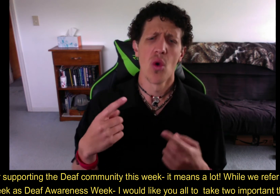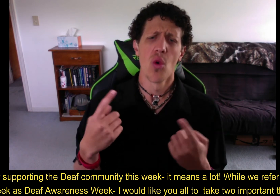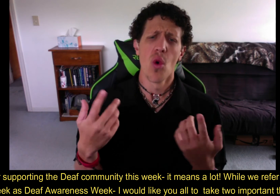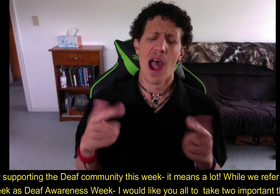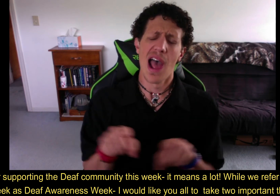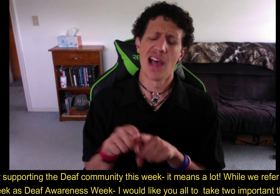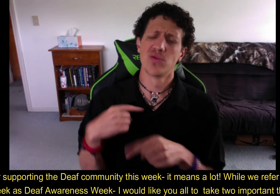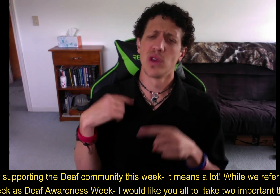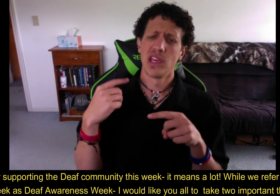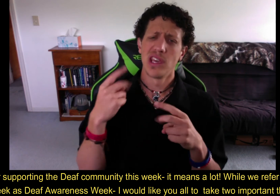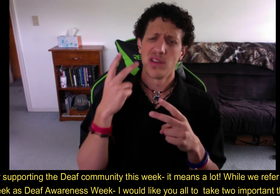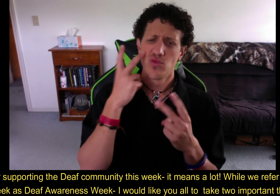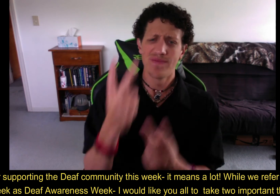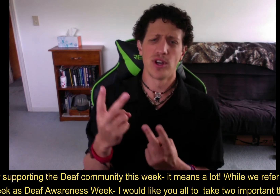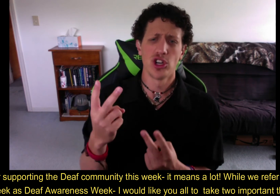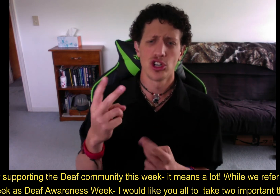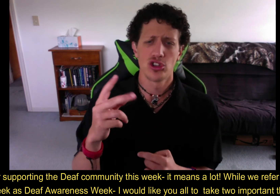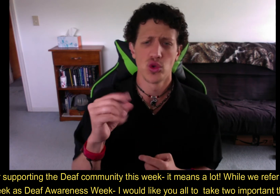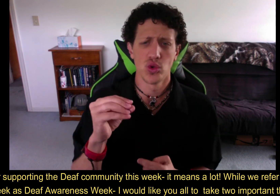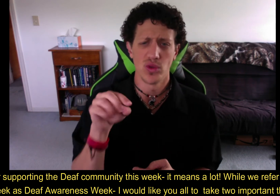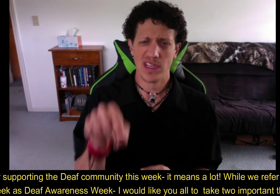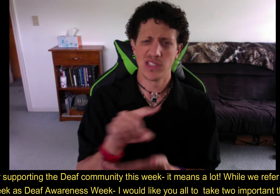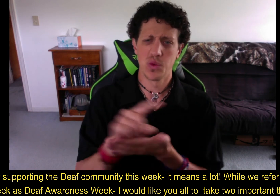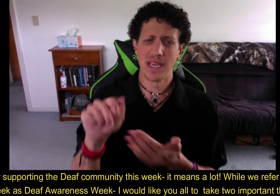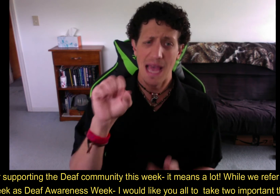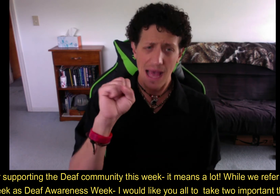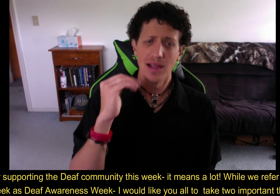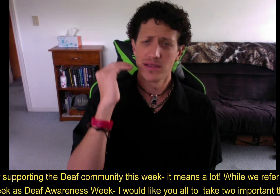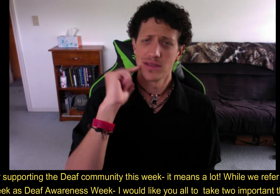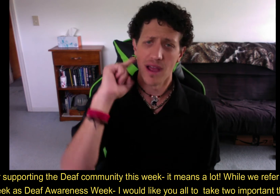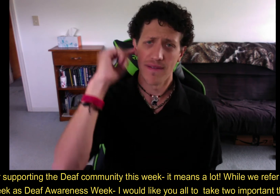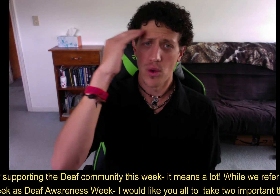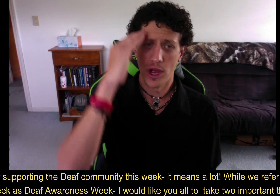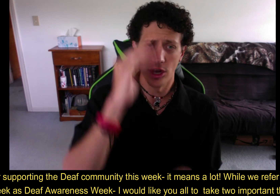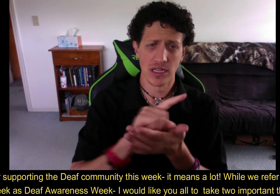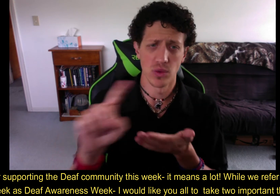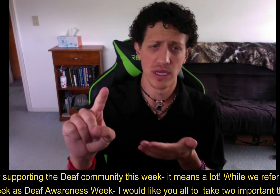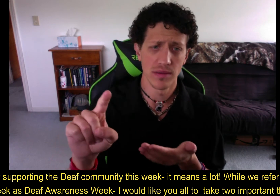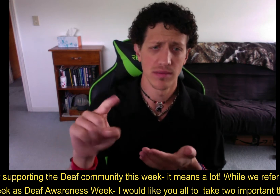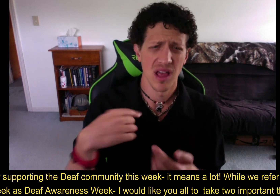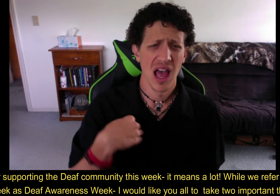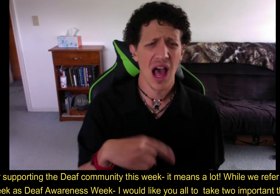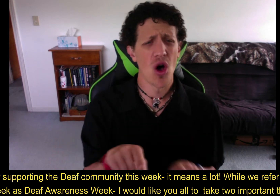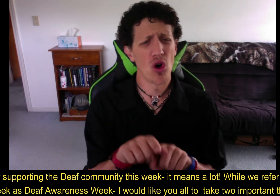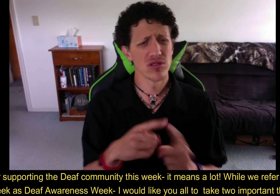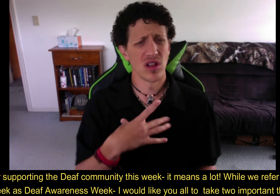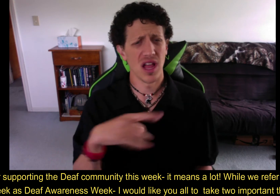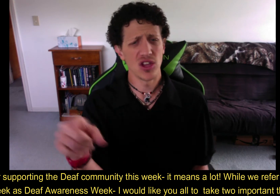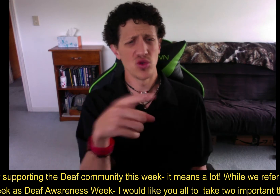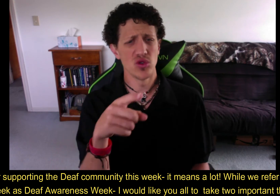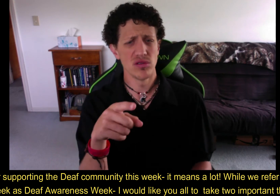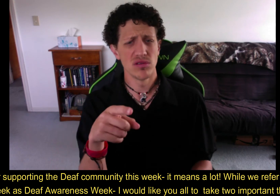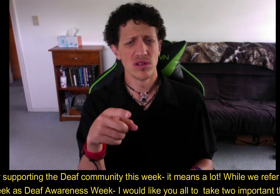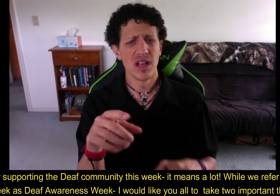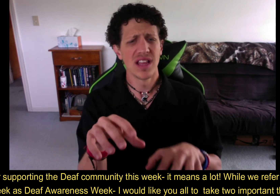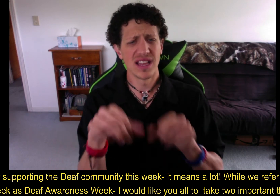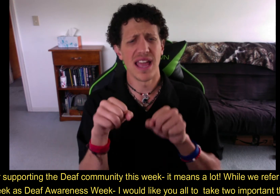As we refer to this week as Deaf Awareness Week, I would also like you to take